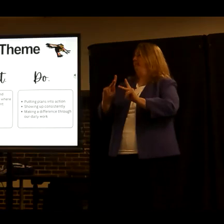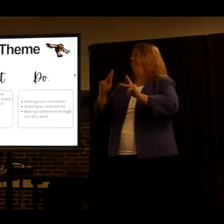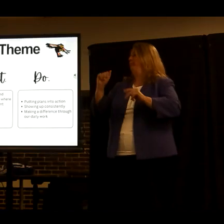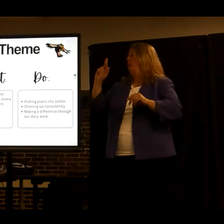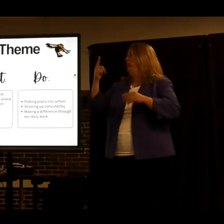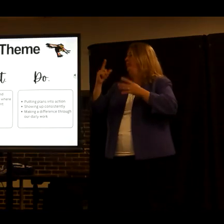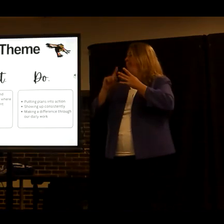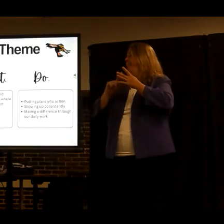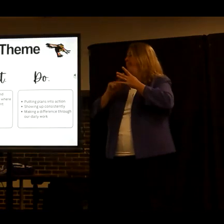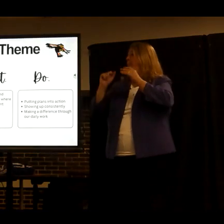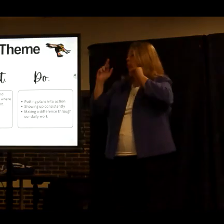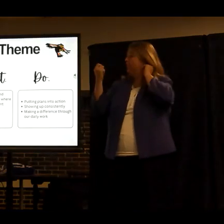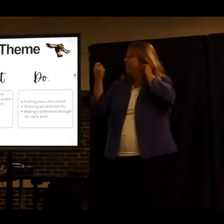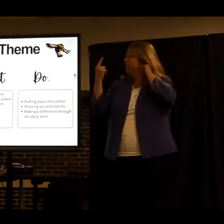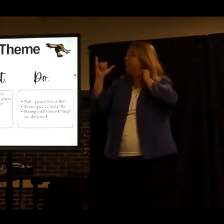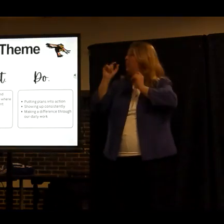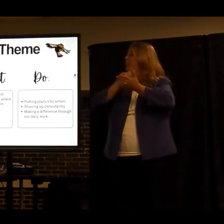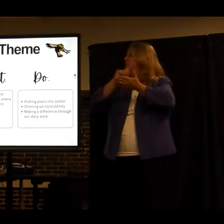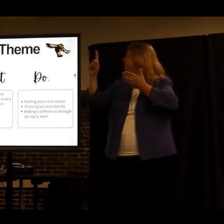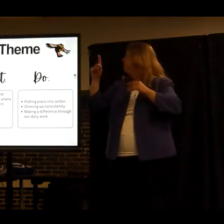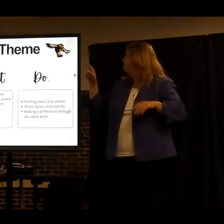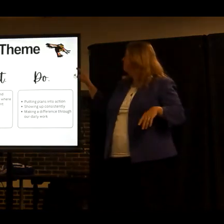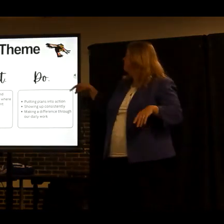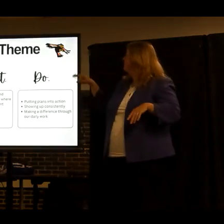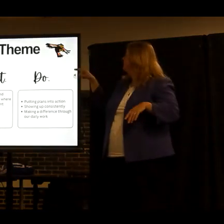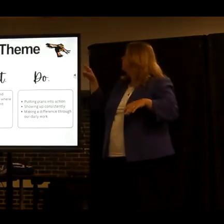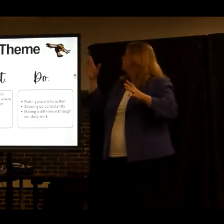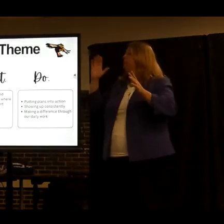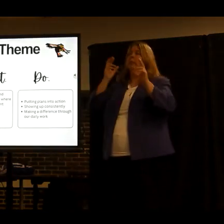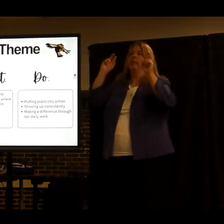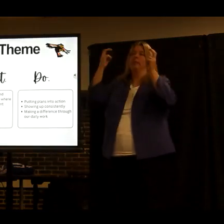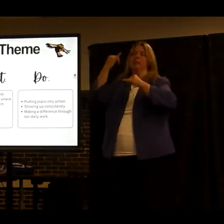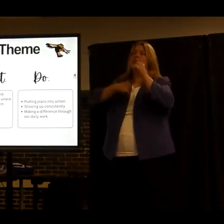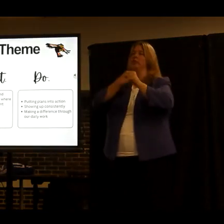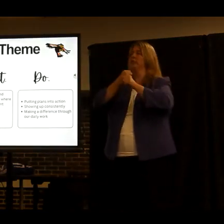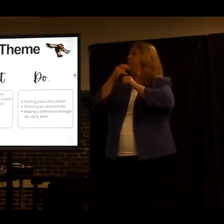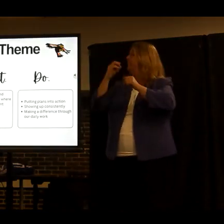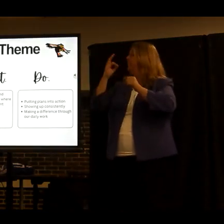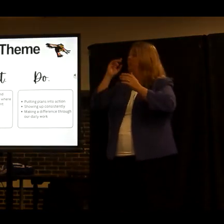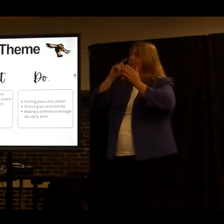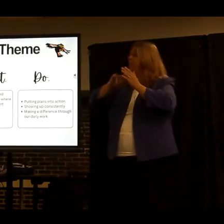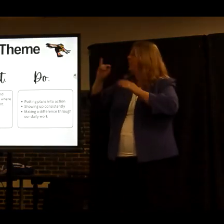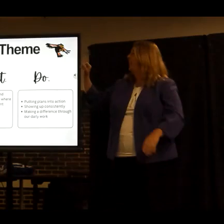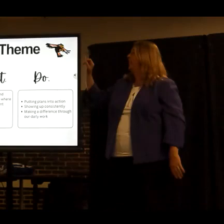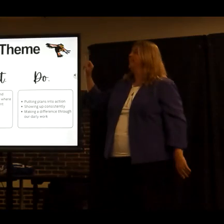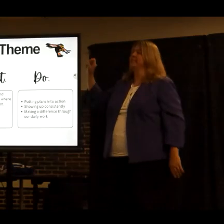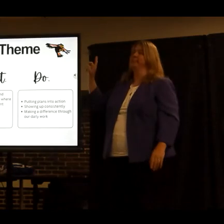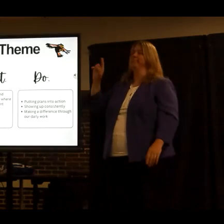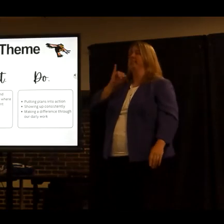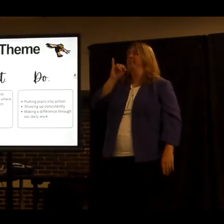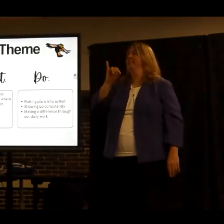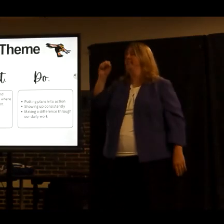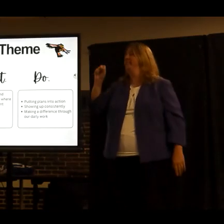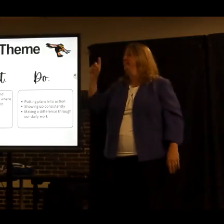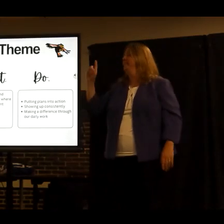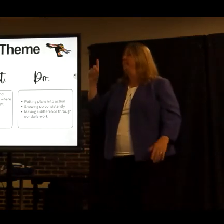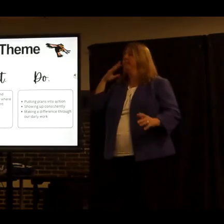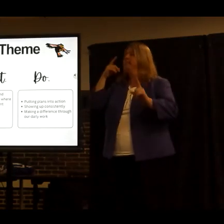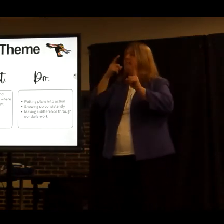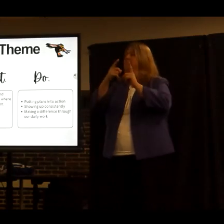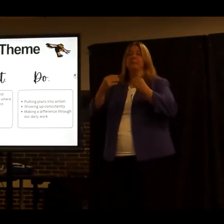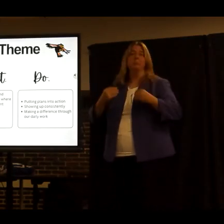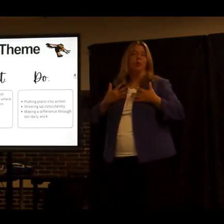We started the school year back. August 11th was the first day for our staff. And the theme this year, if you